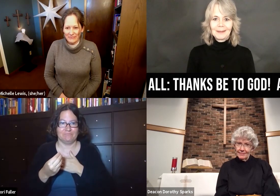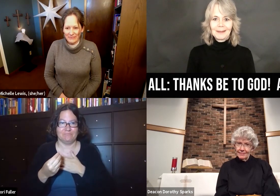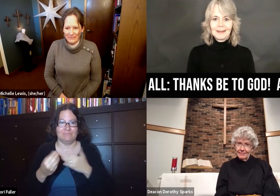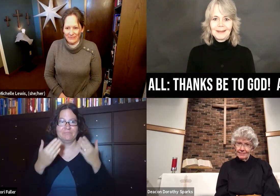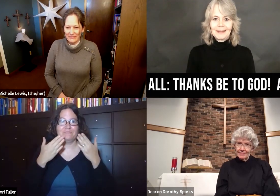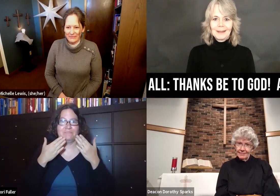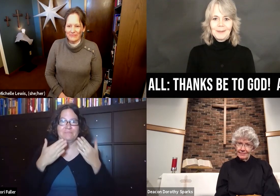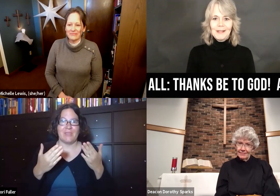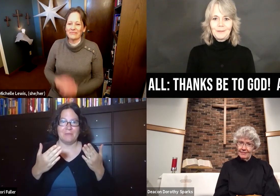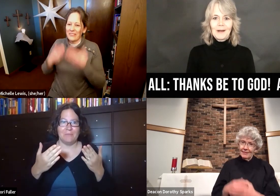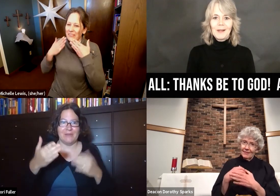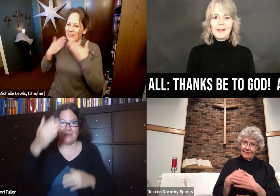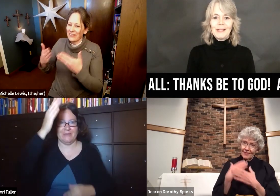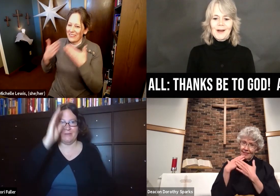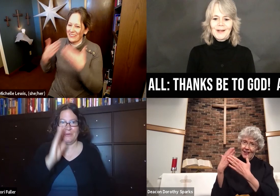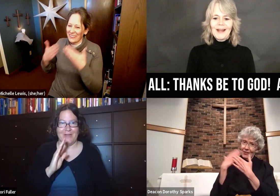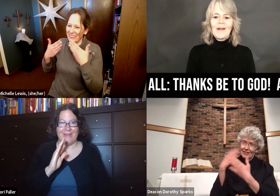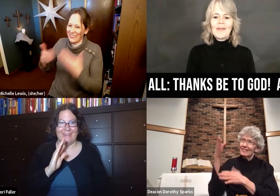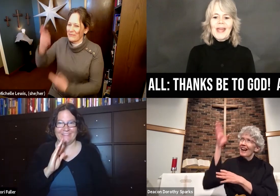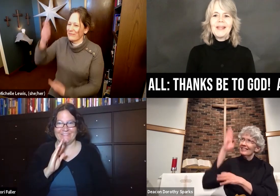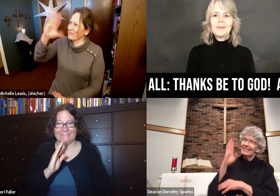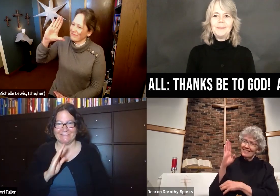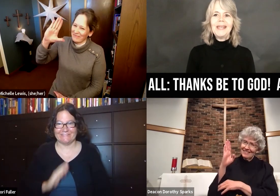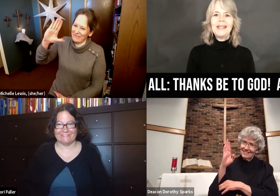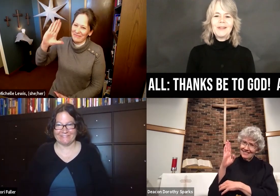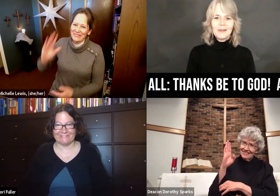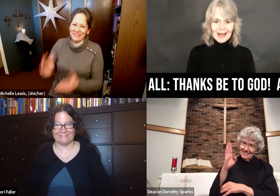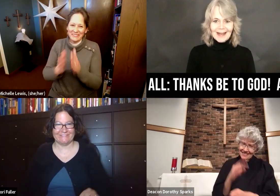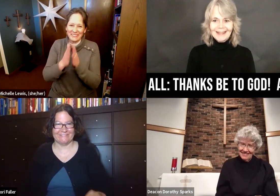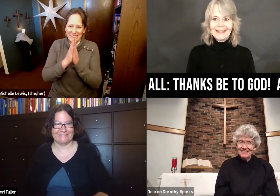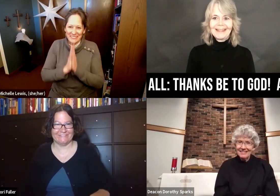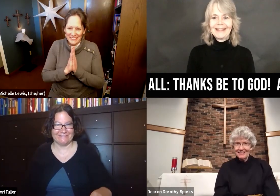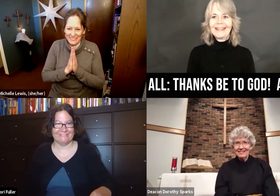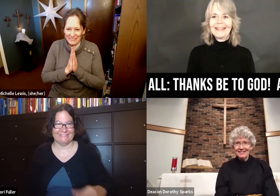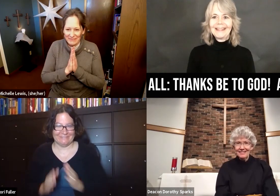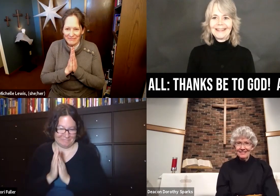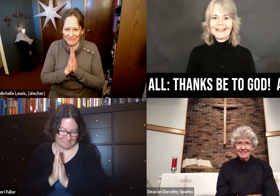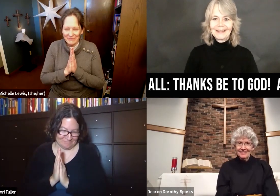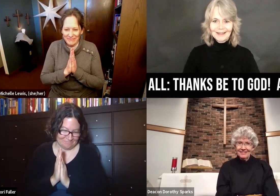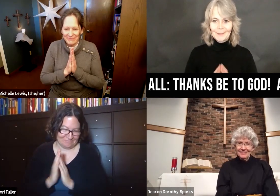Please follow along. Thanks be to God.